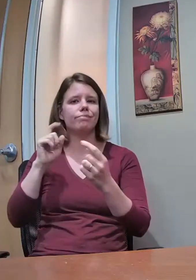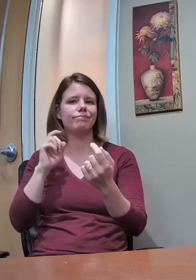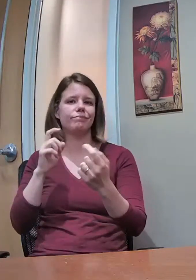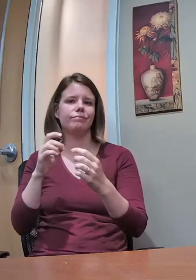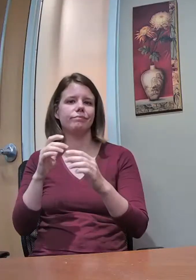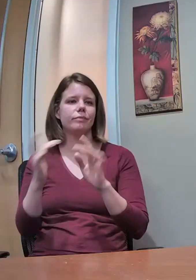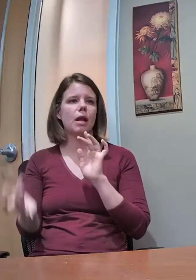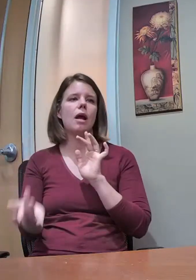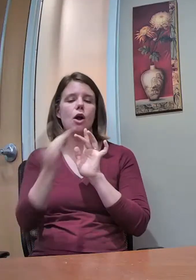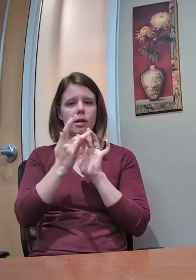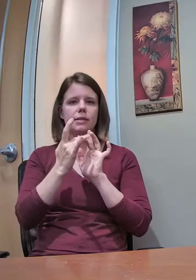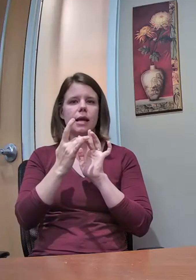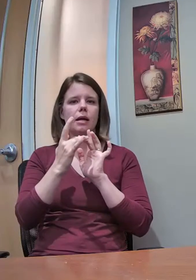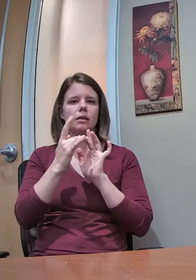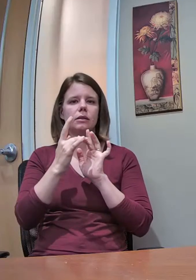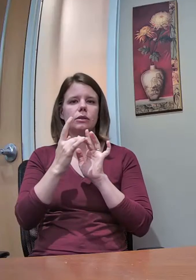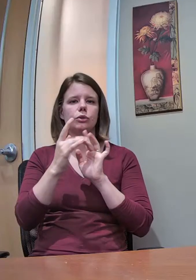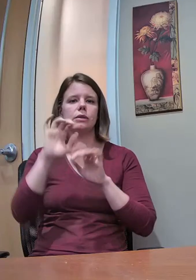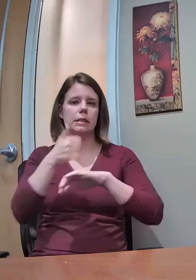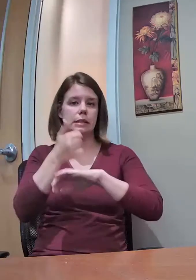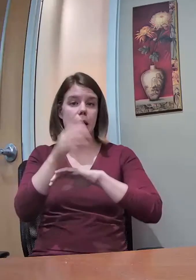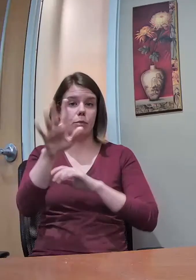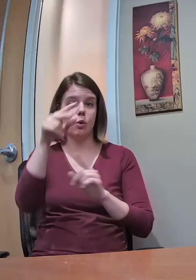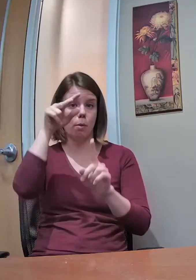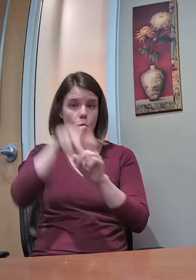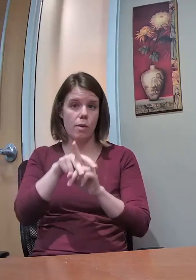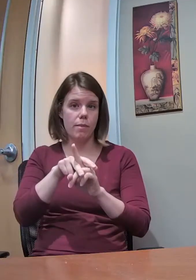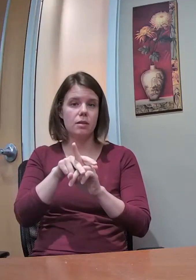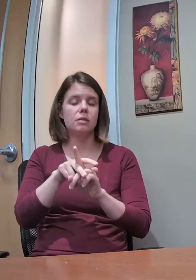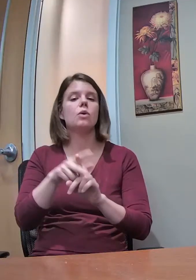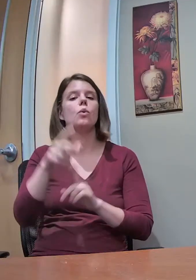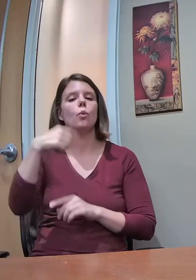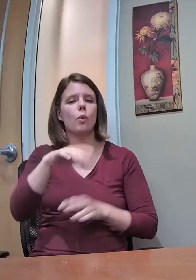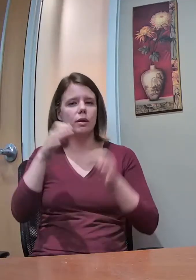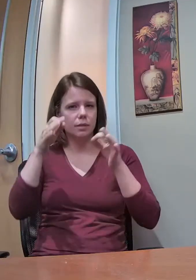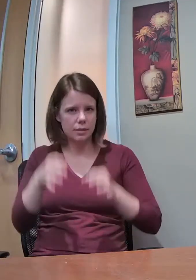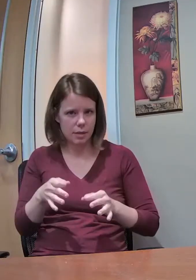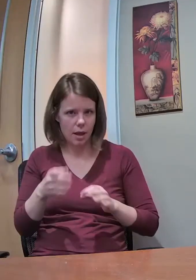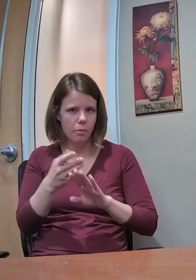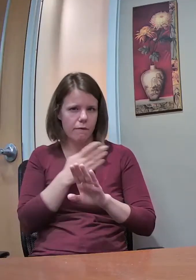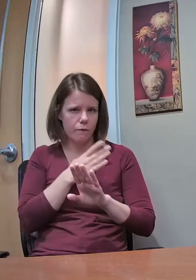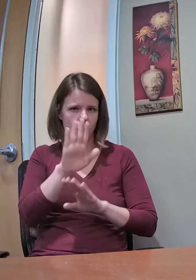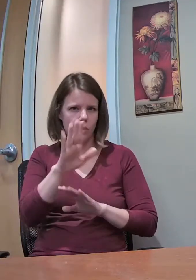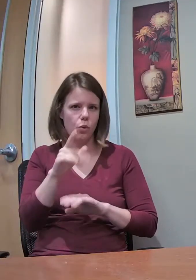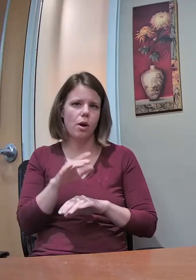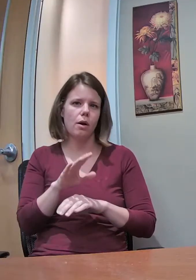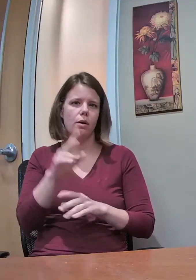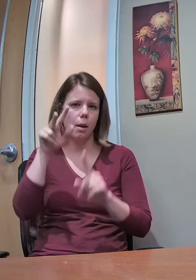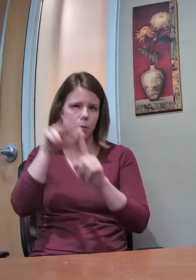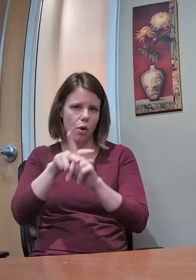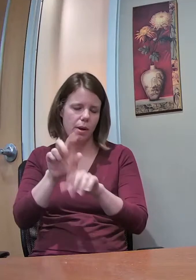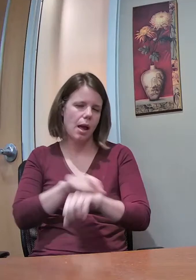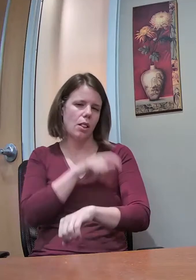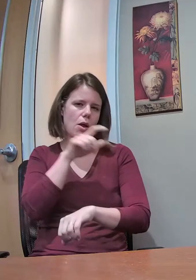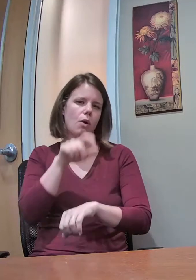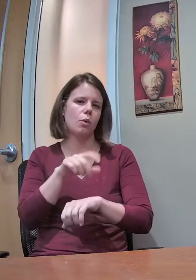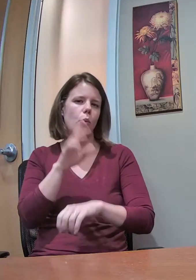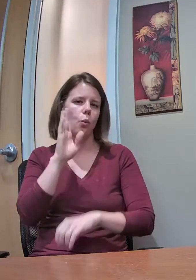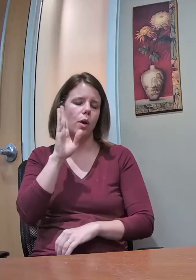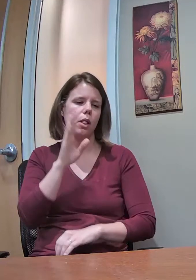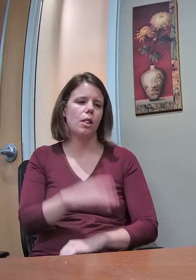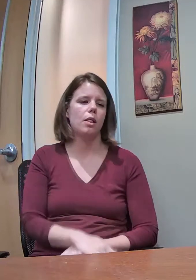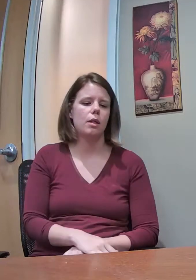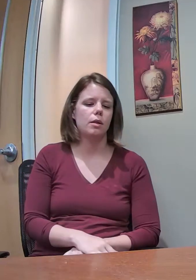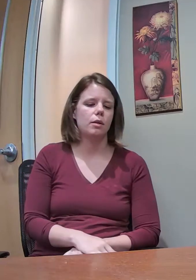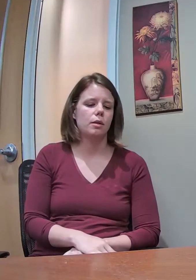be. So they've now made indoor visits with exception only. So recognizing that outdoor